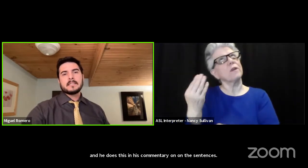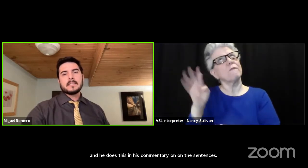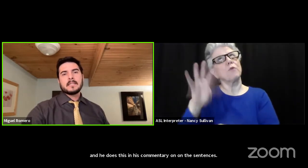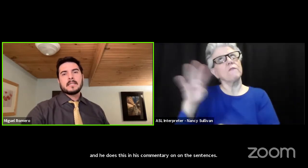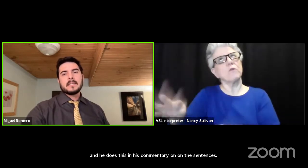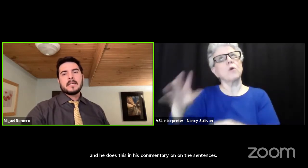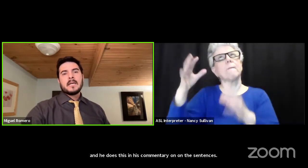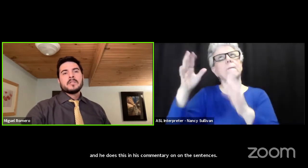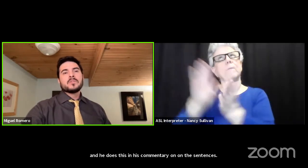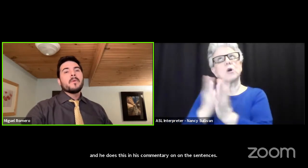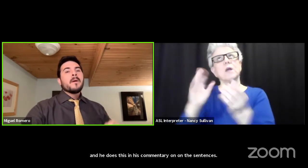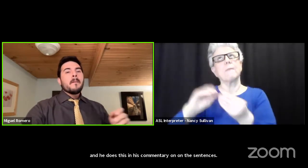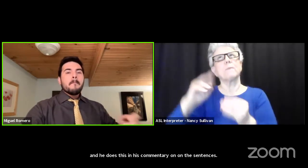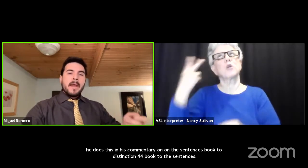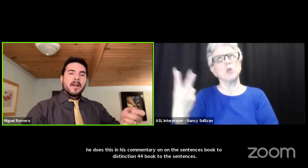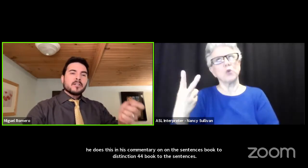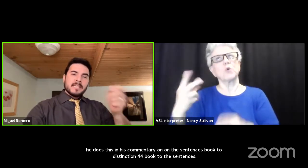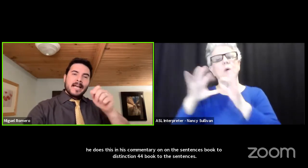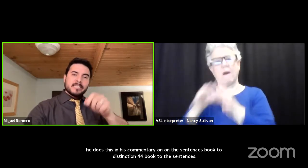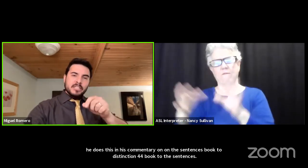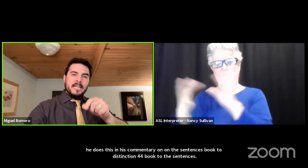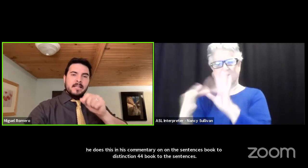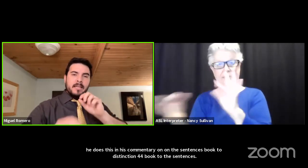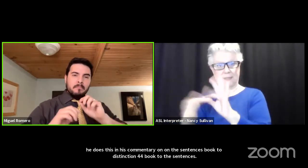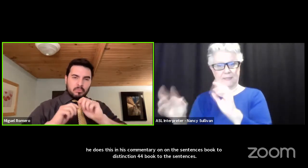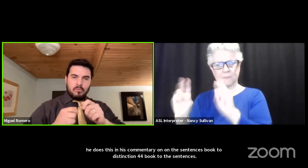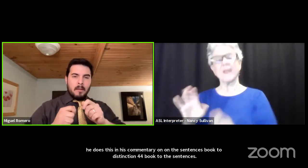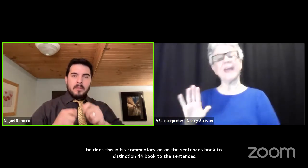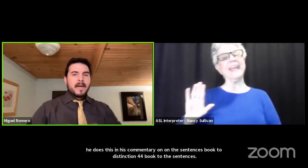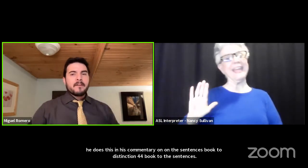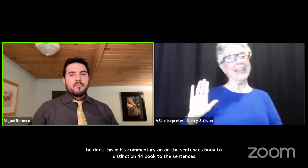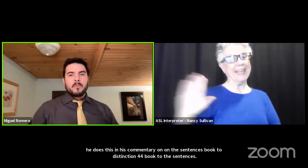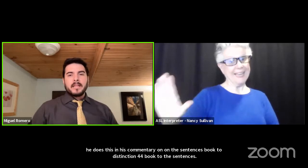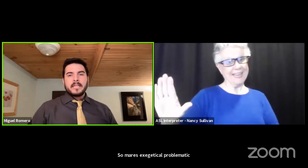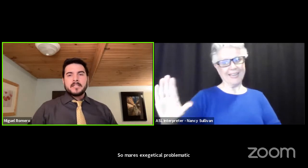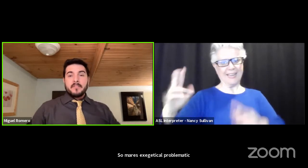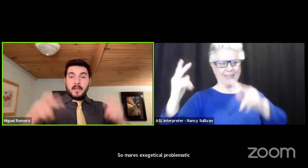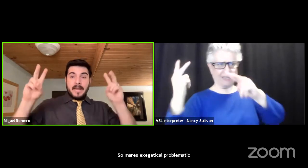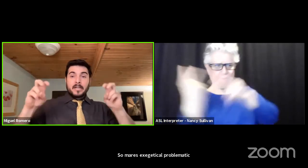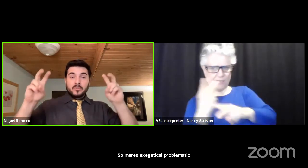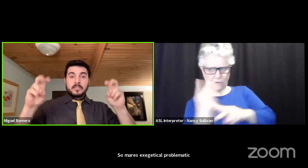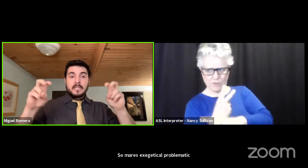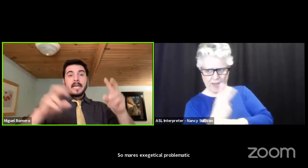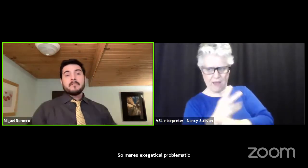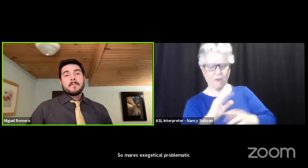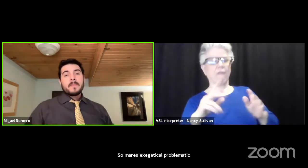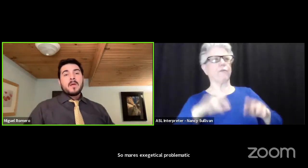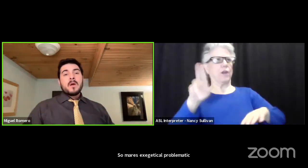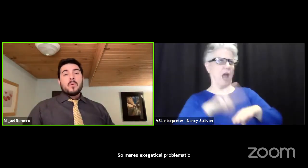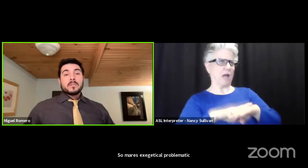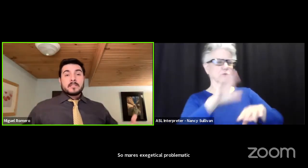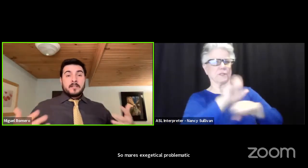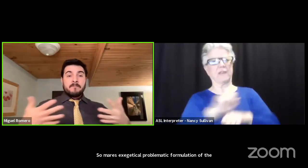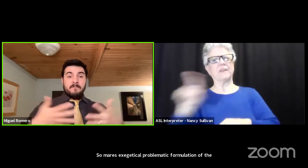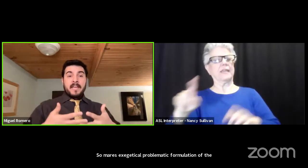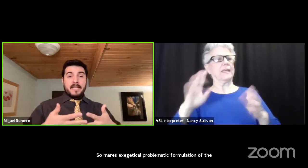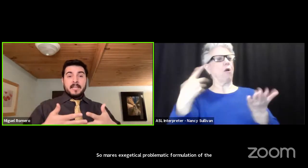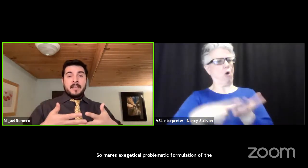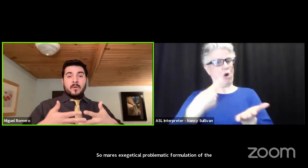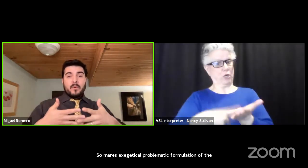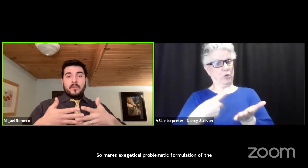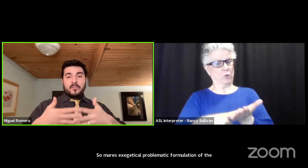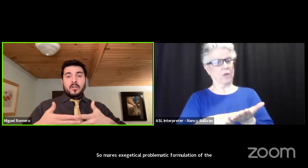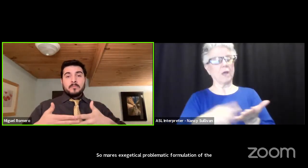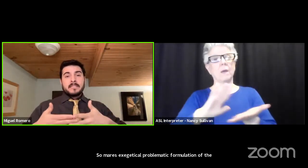Sentences. So Mayer's exegetically problematic formulation of the natural slave was